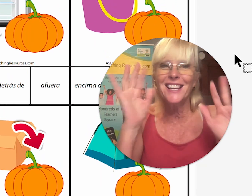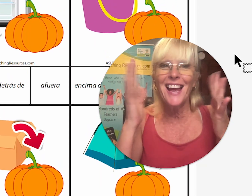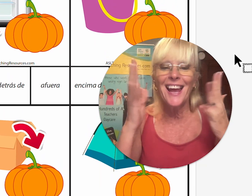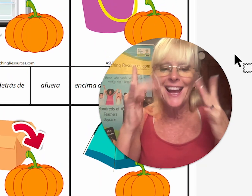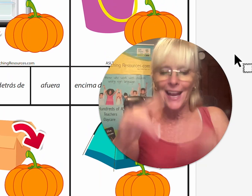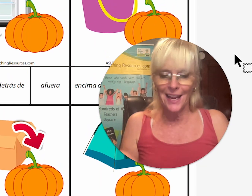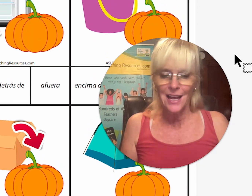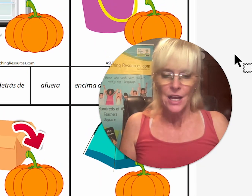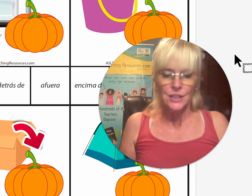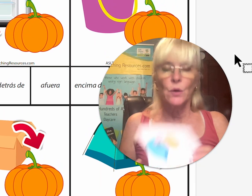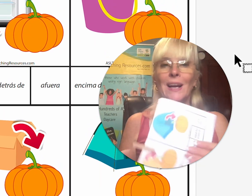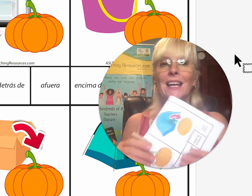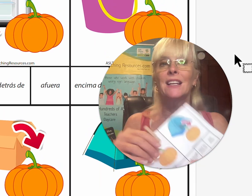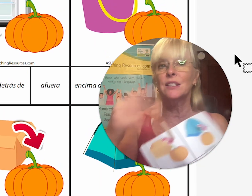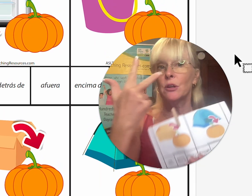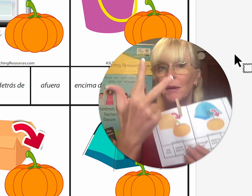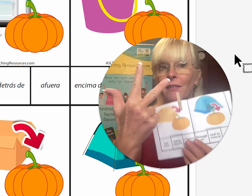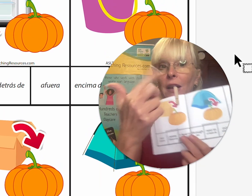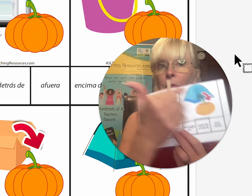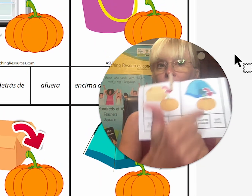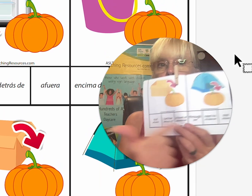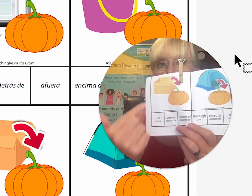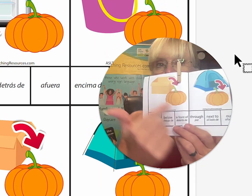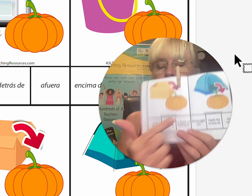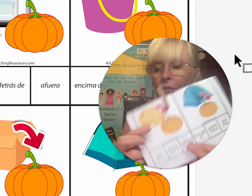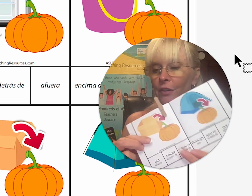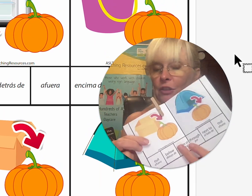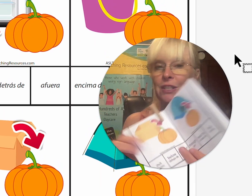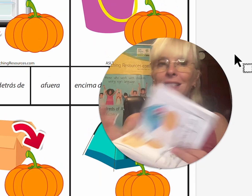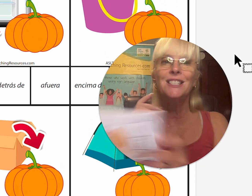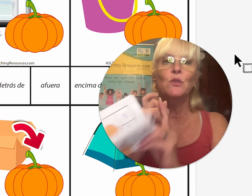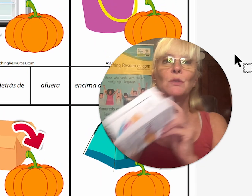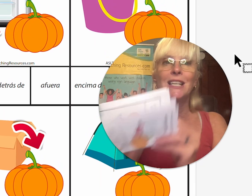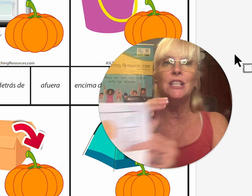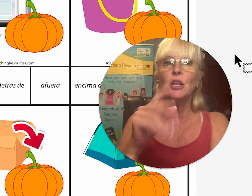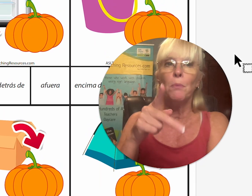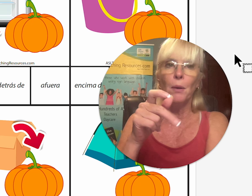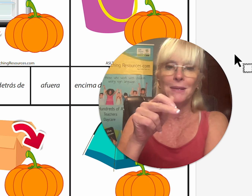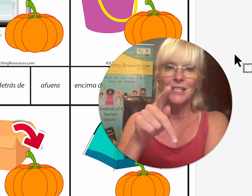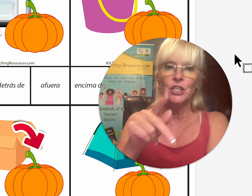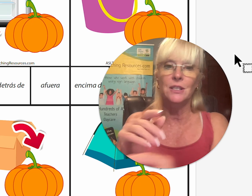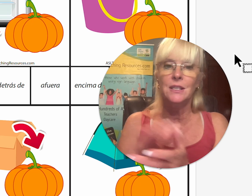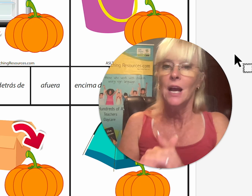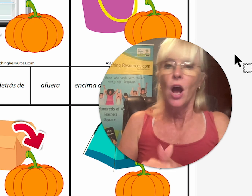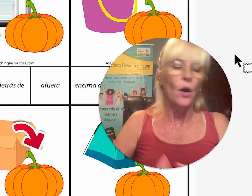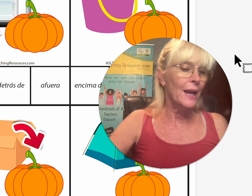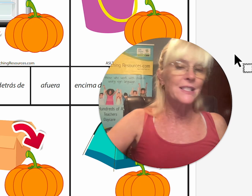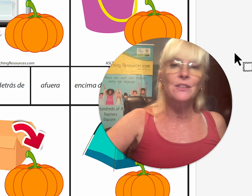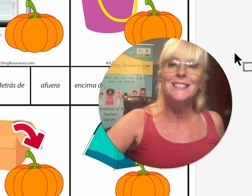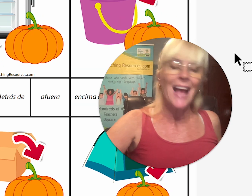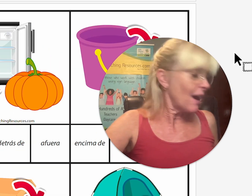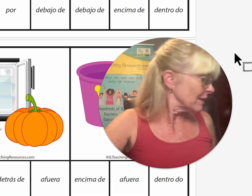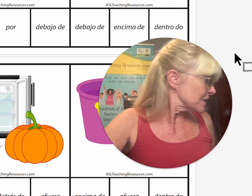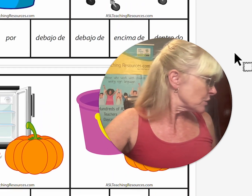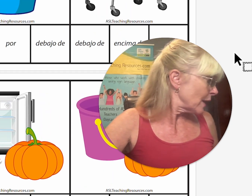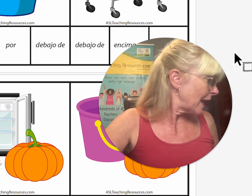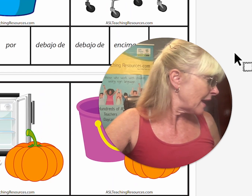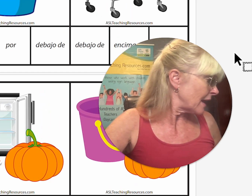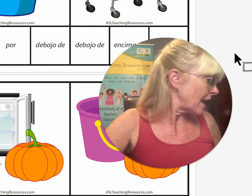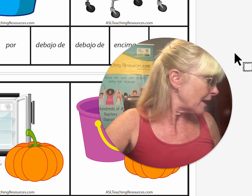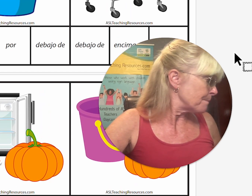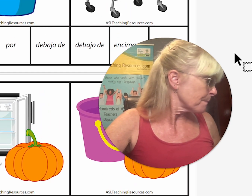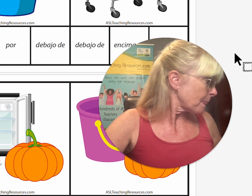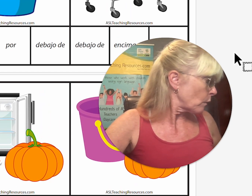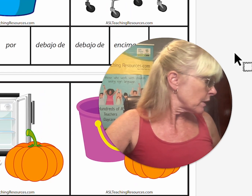Spanish, yay! So again, it's going to be available in 3 different versions to teach prepositions. Okay, so now let's go